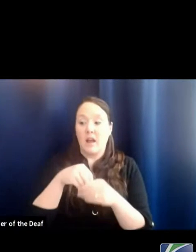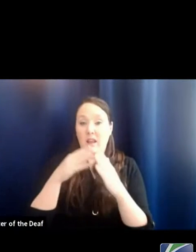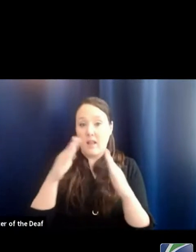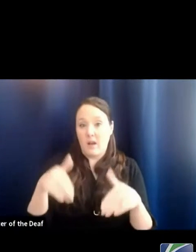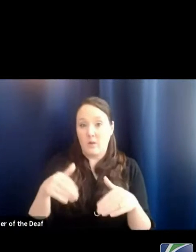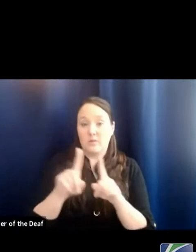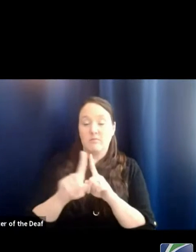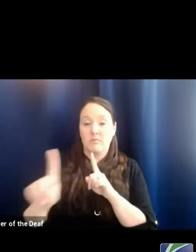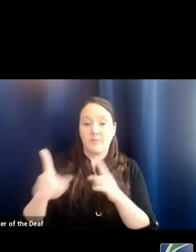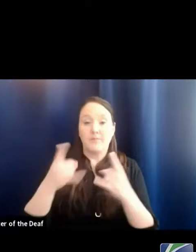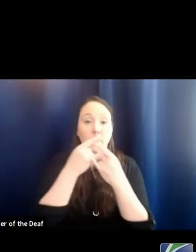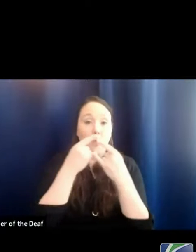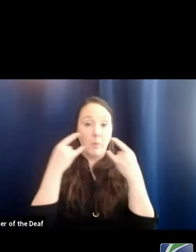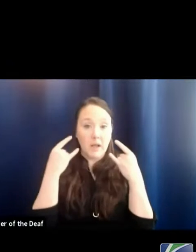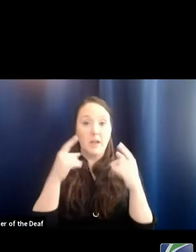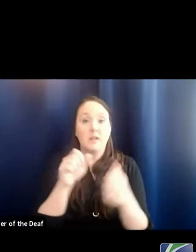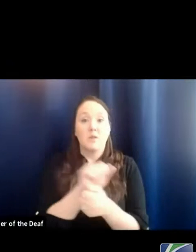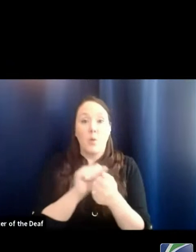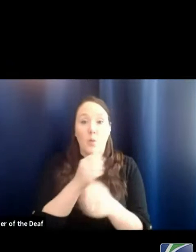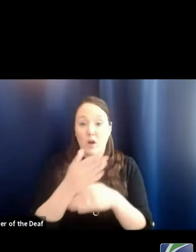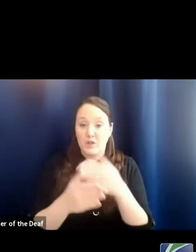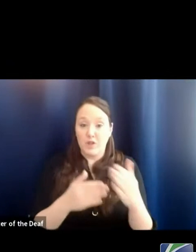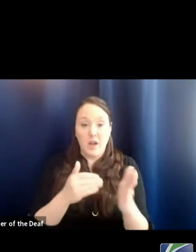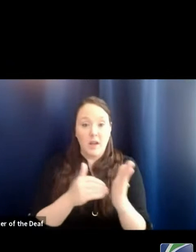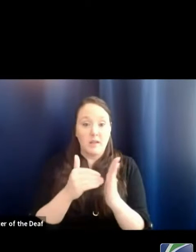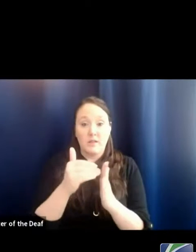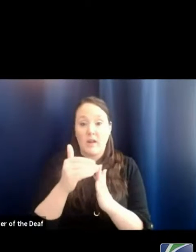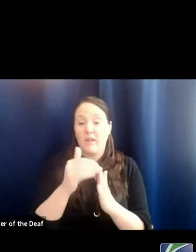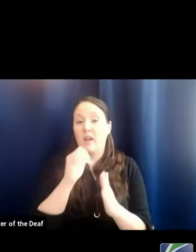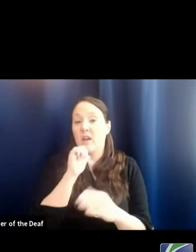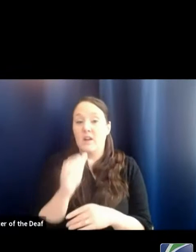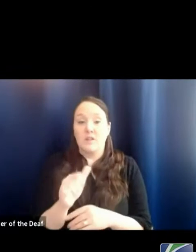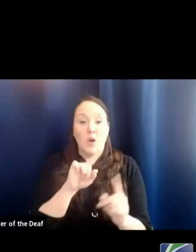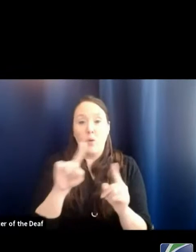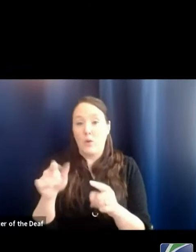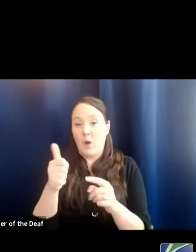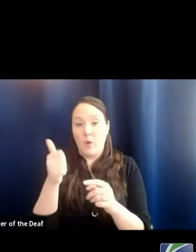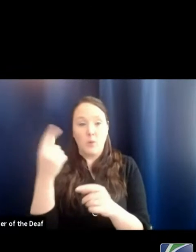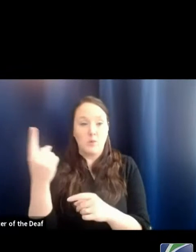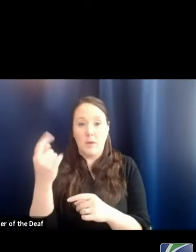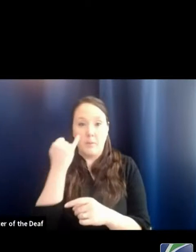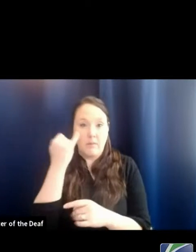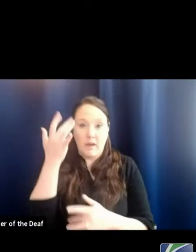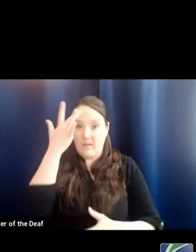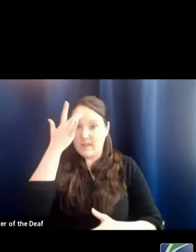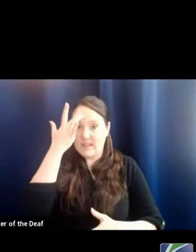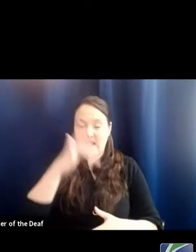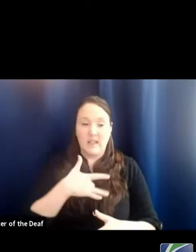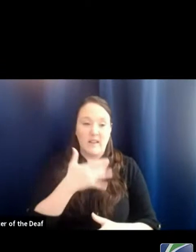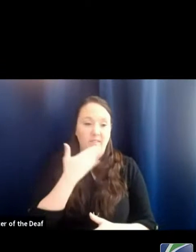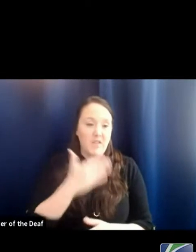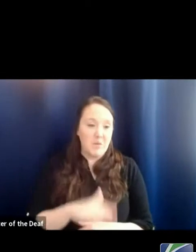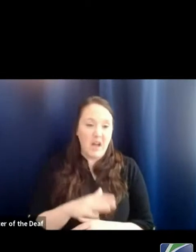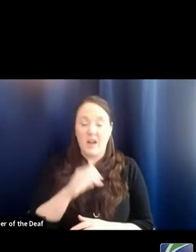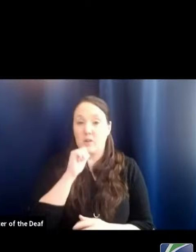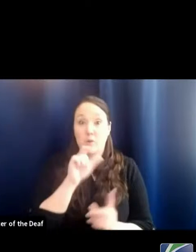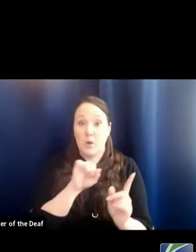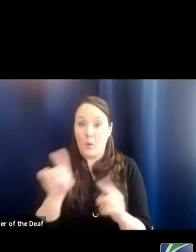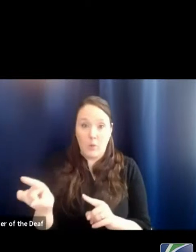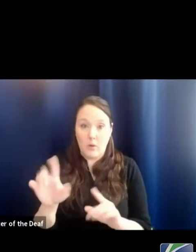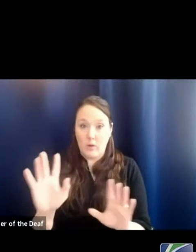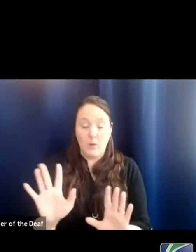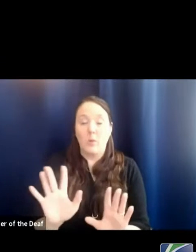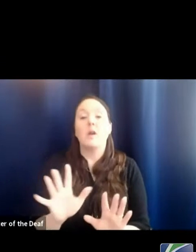your face mask. Wash your hands regularly. Absolutely do not attend anything if you're sick or feeling badly. And